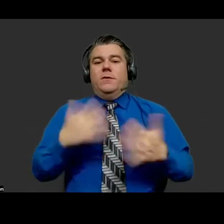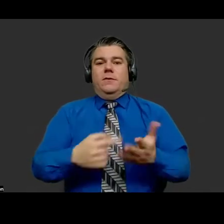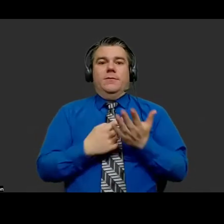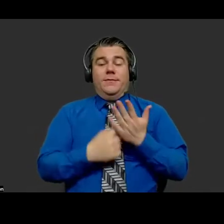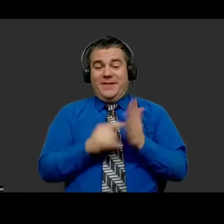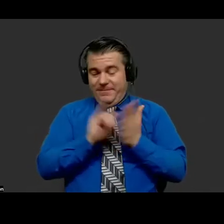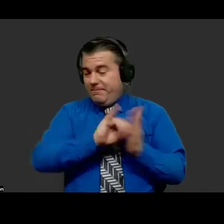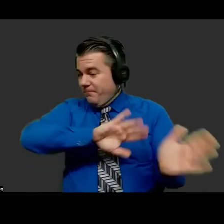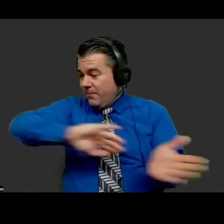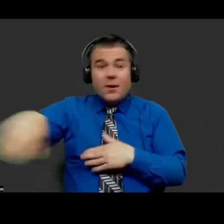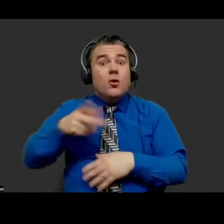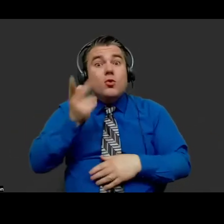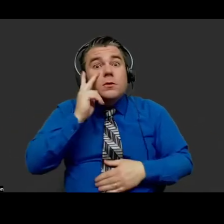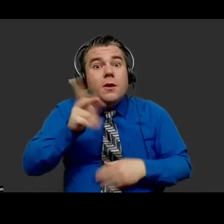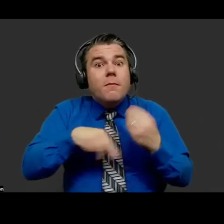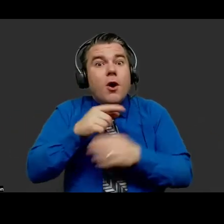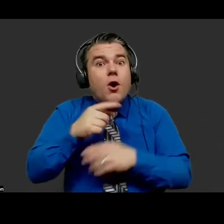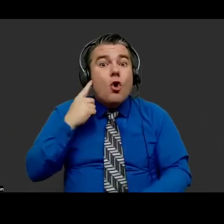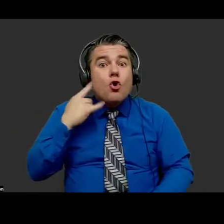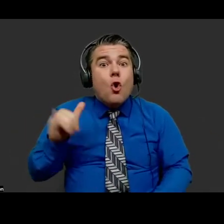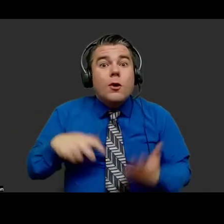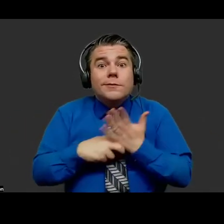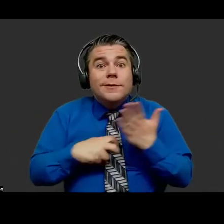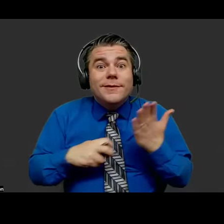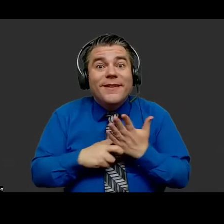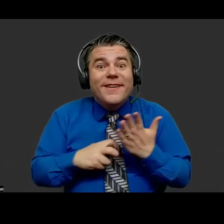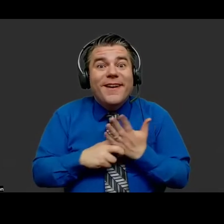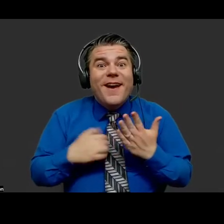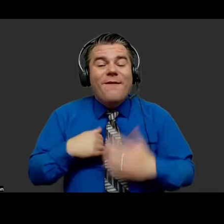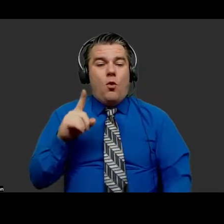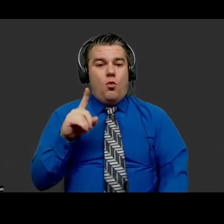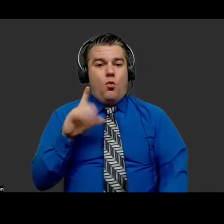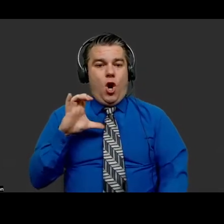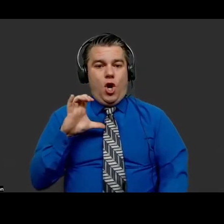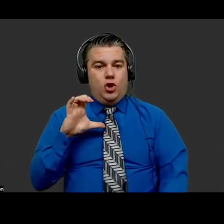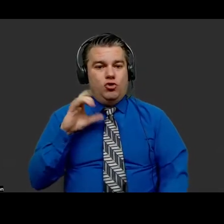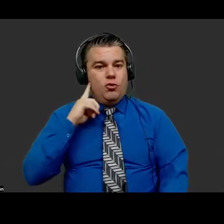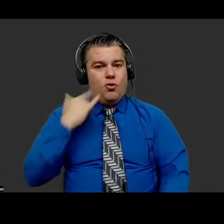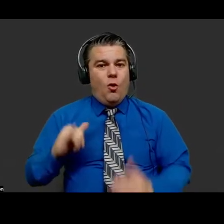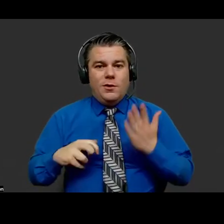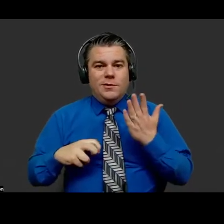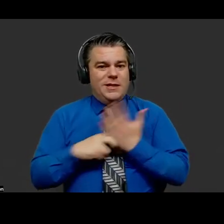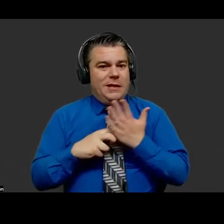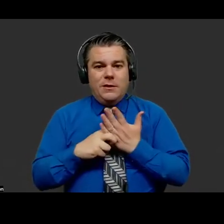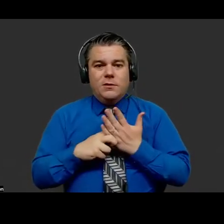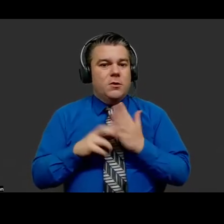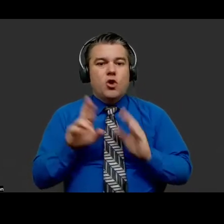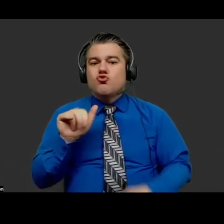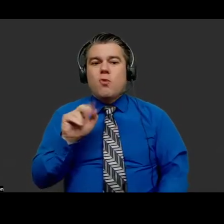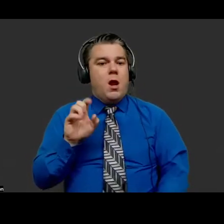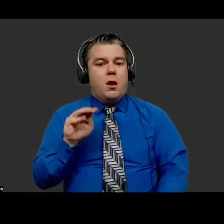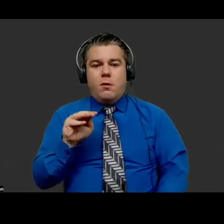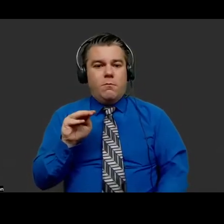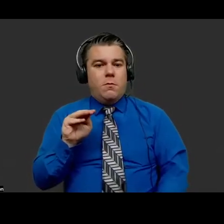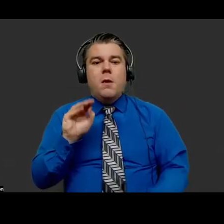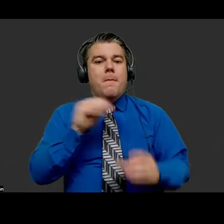you guys see about the golden ticket? There are 100 golden tickets randomly placed in the reset